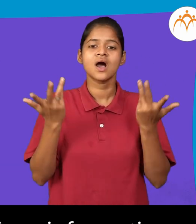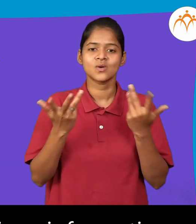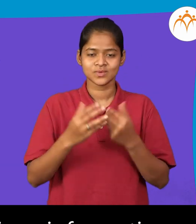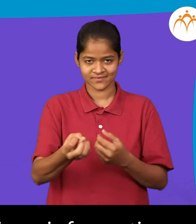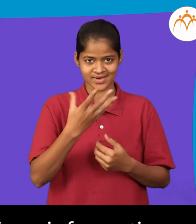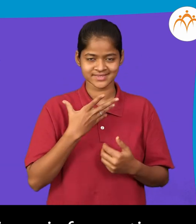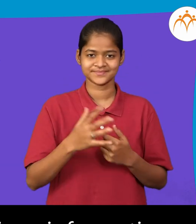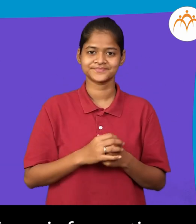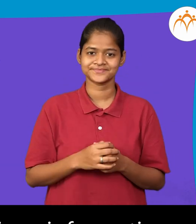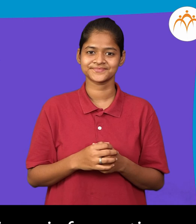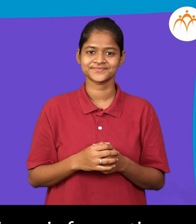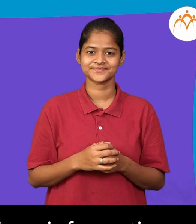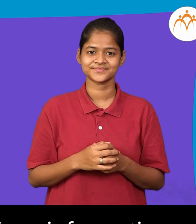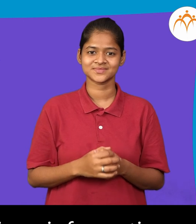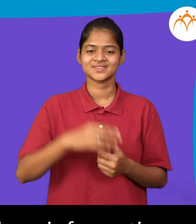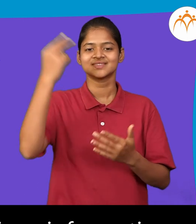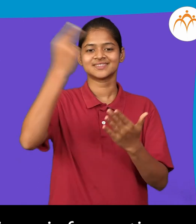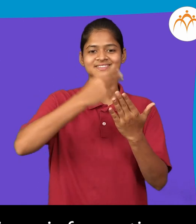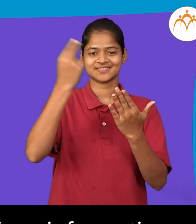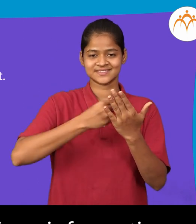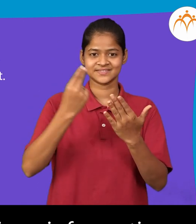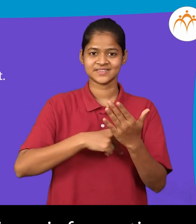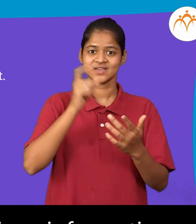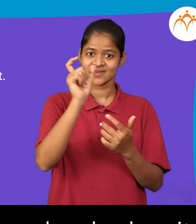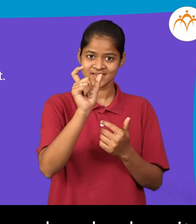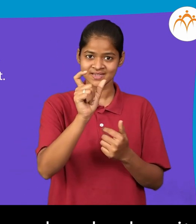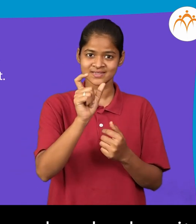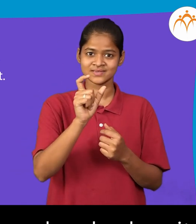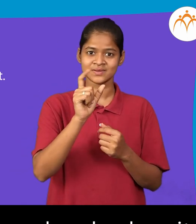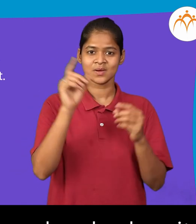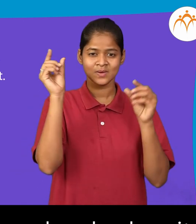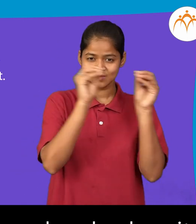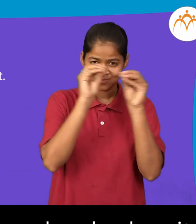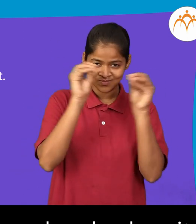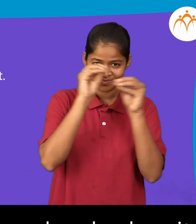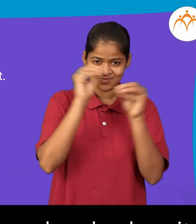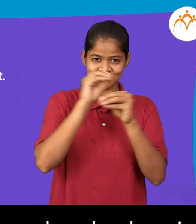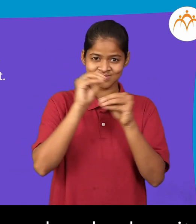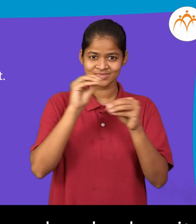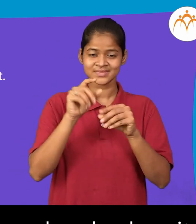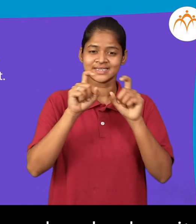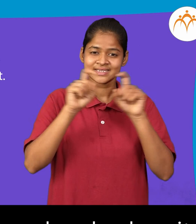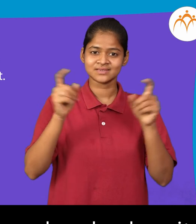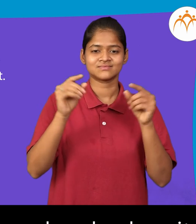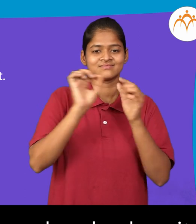from given information. Draw a picture for that word and